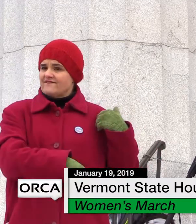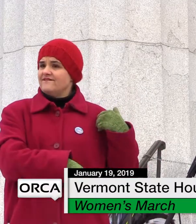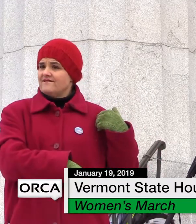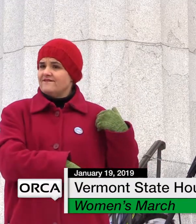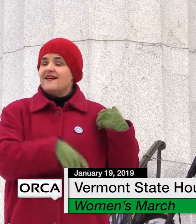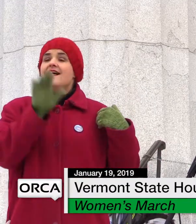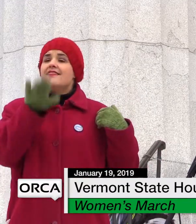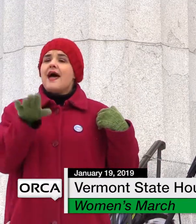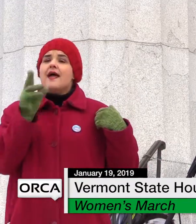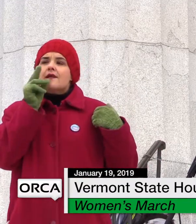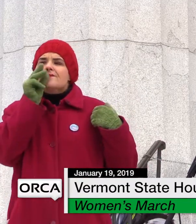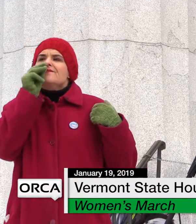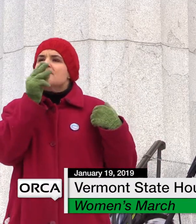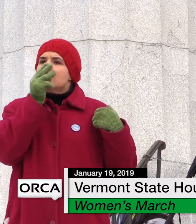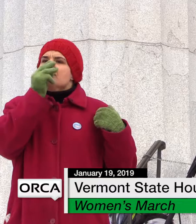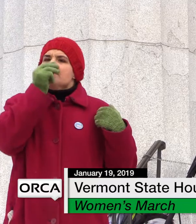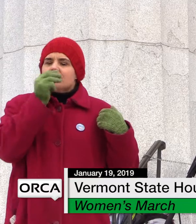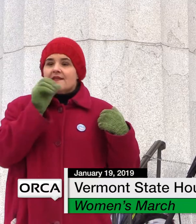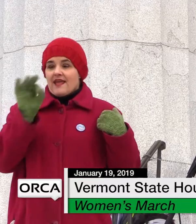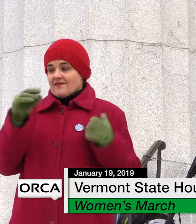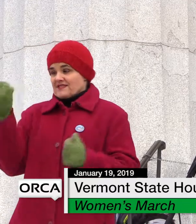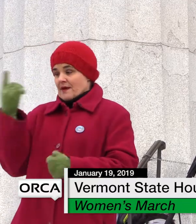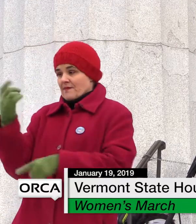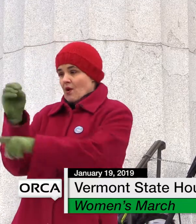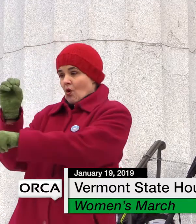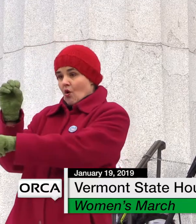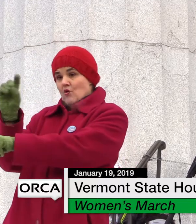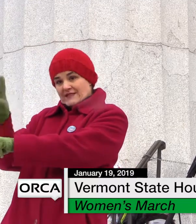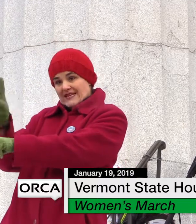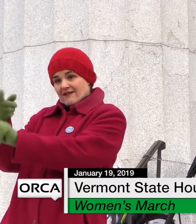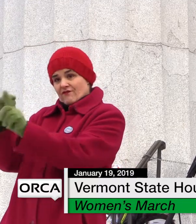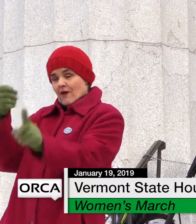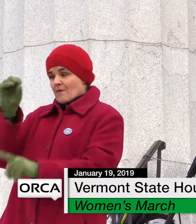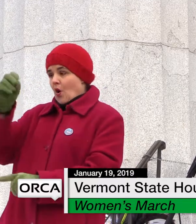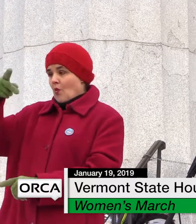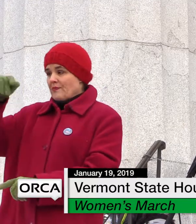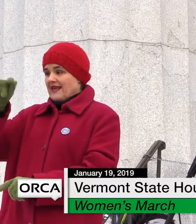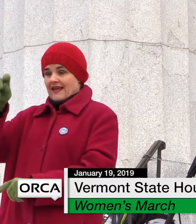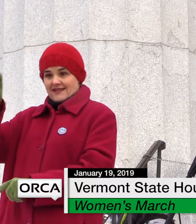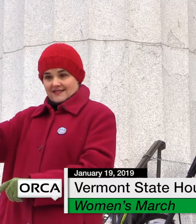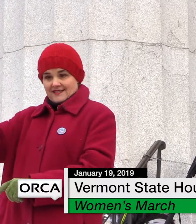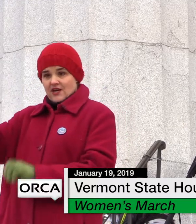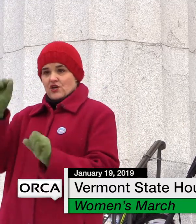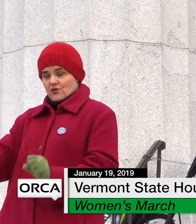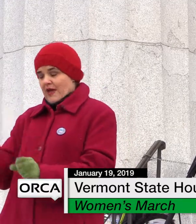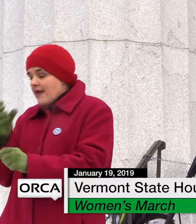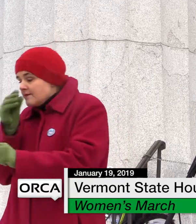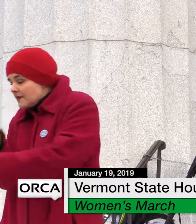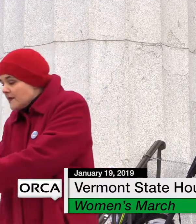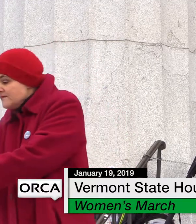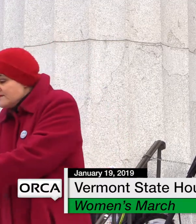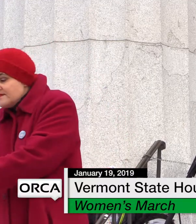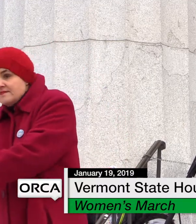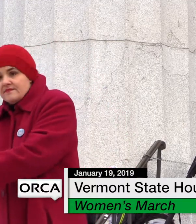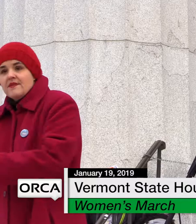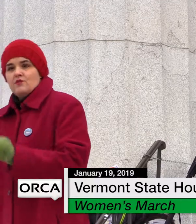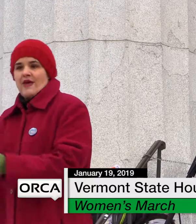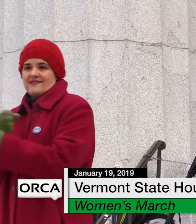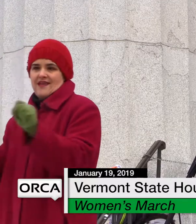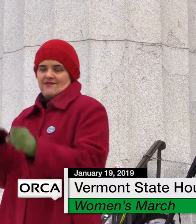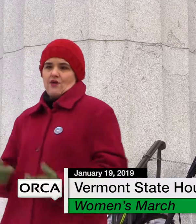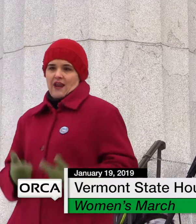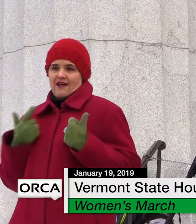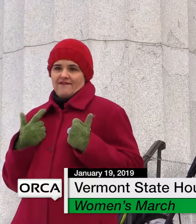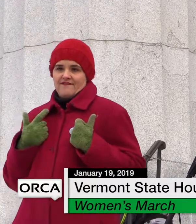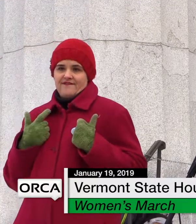Narcan is the nasal spray that is used to reverse the effects of an opiate overdose. I carry it in the front pocket of my purse,